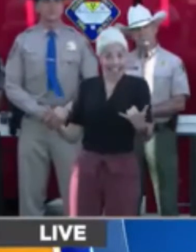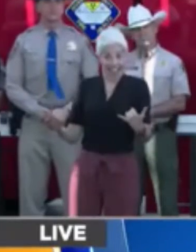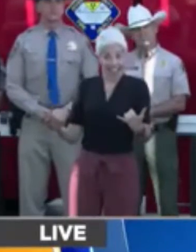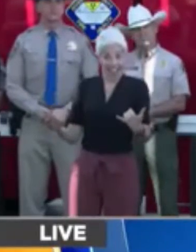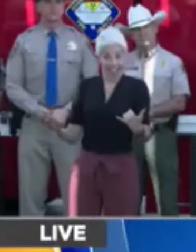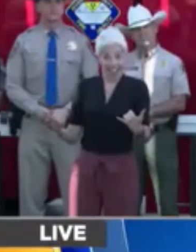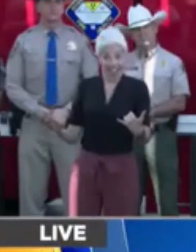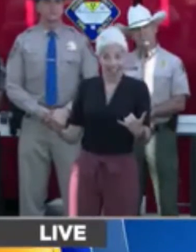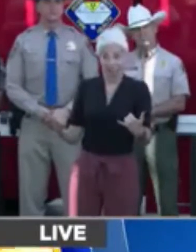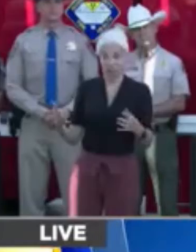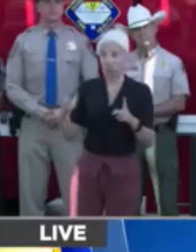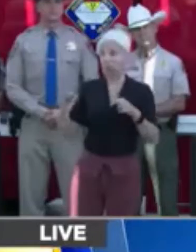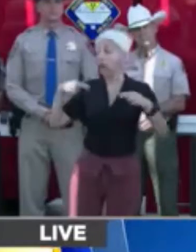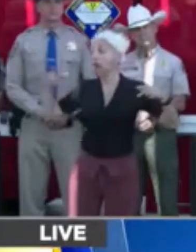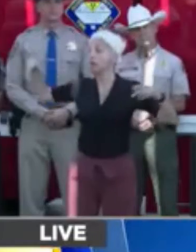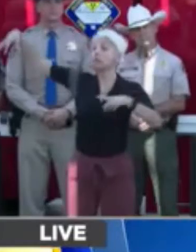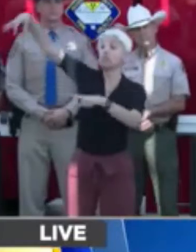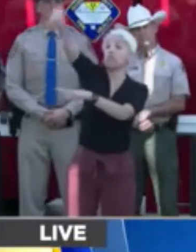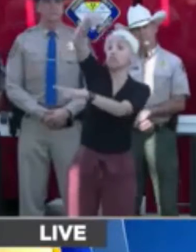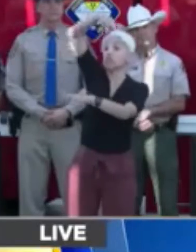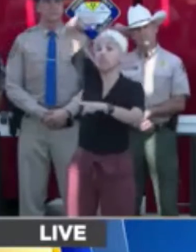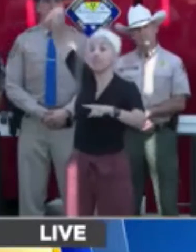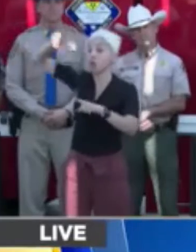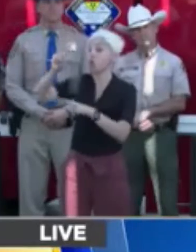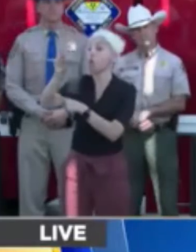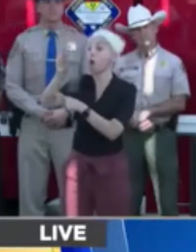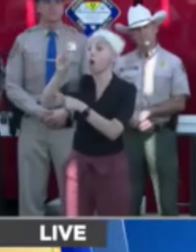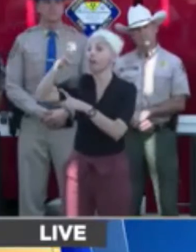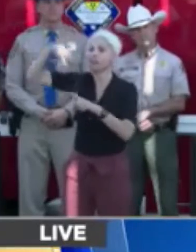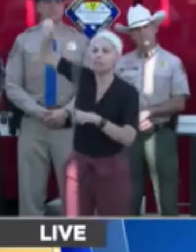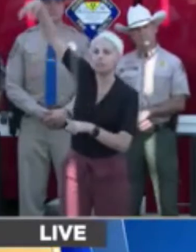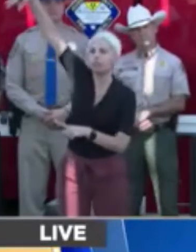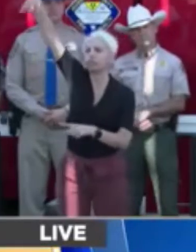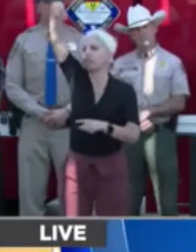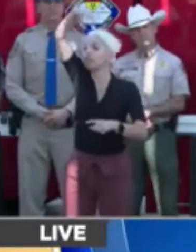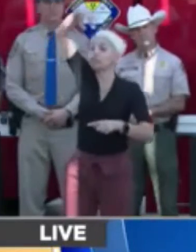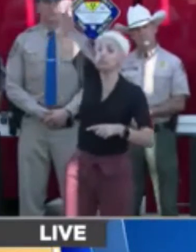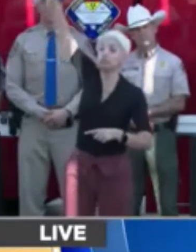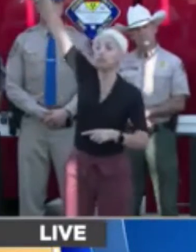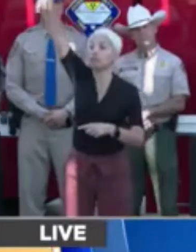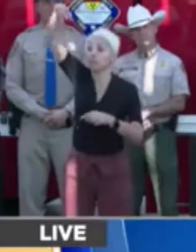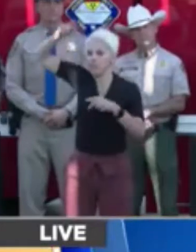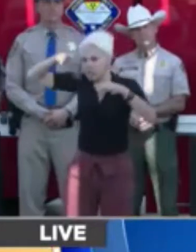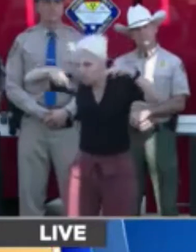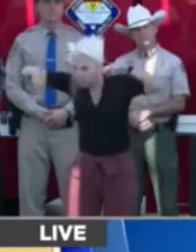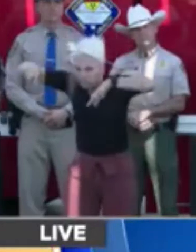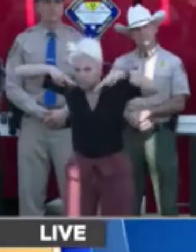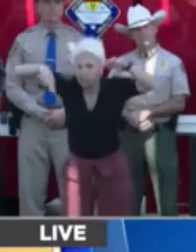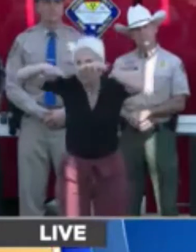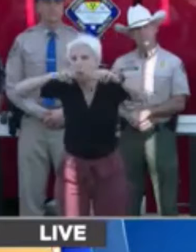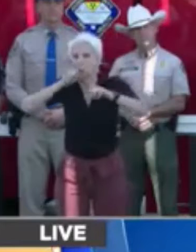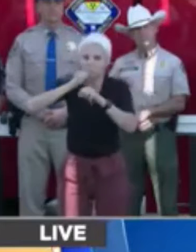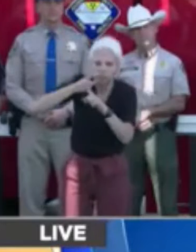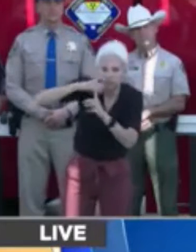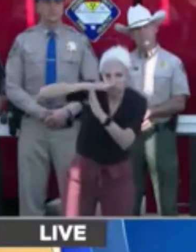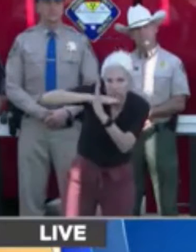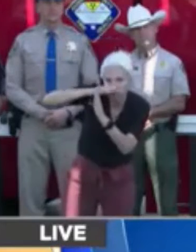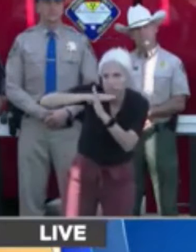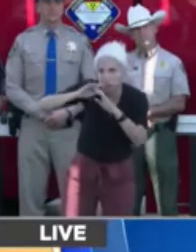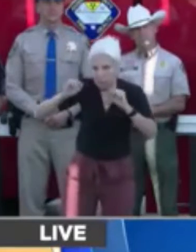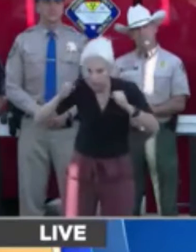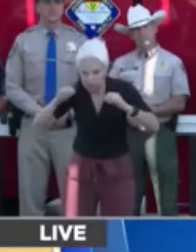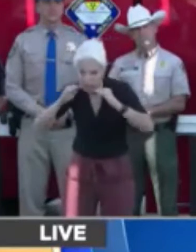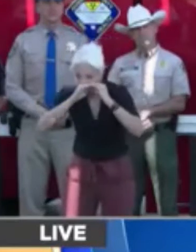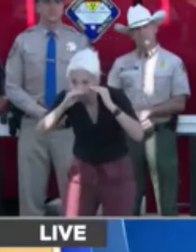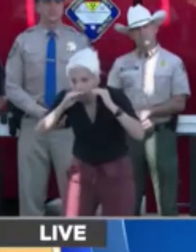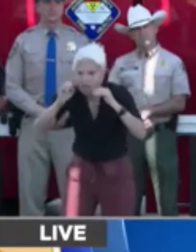overhead evaluation using our drones for temperature related items to ensure that the tank